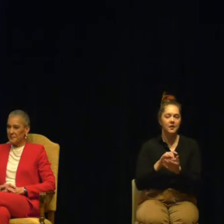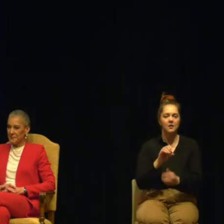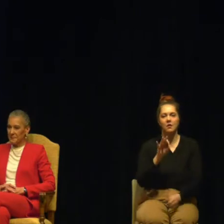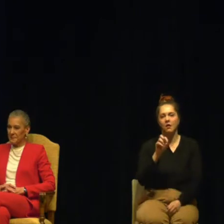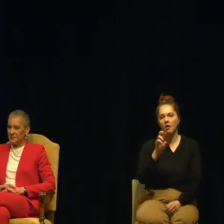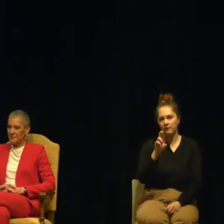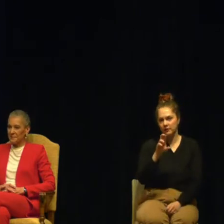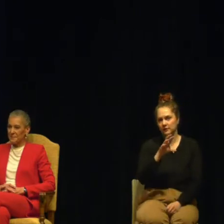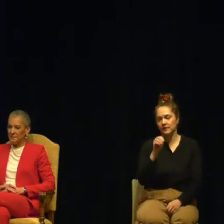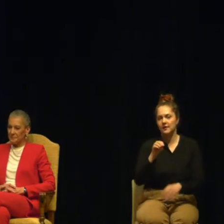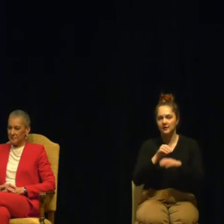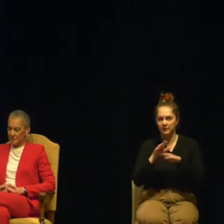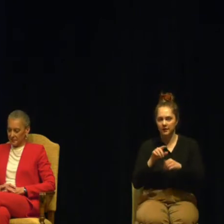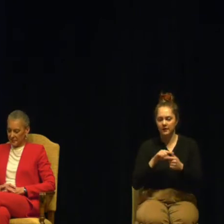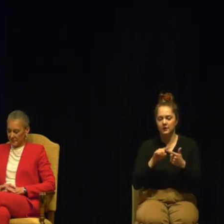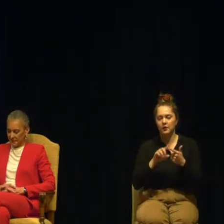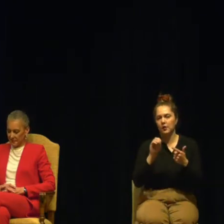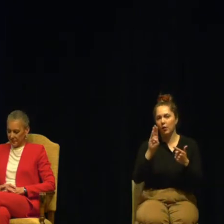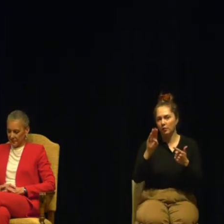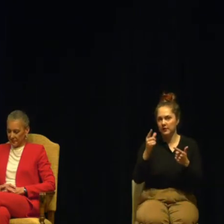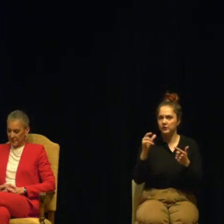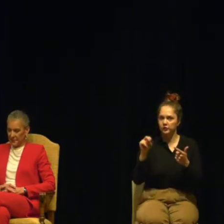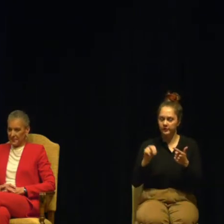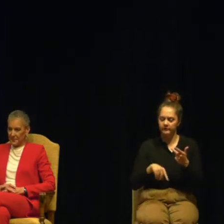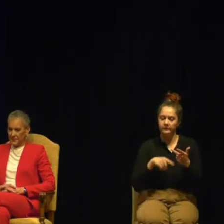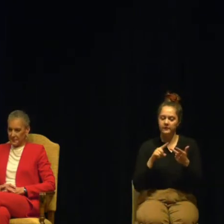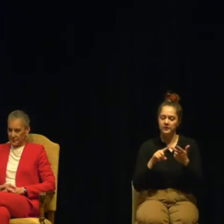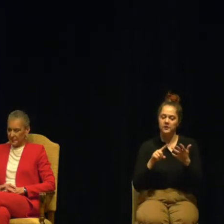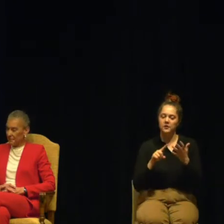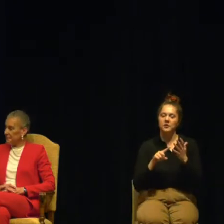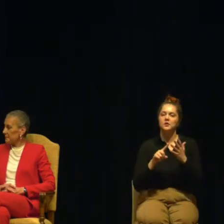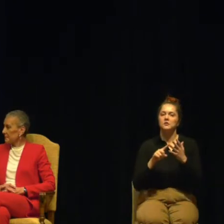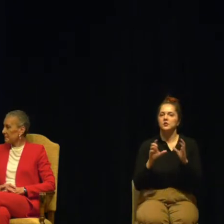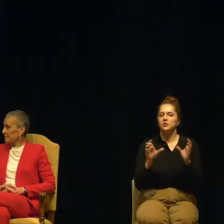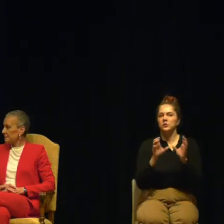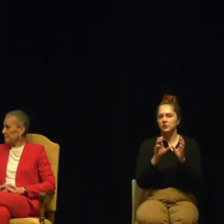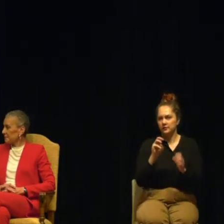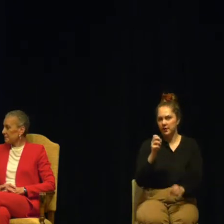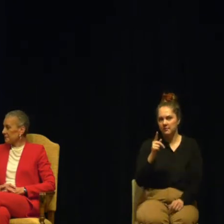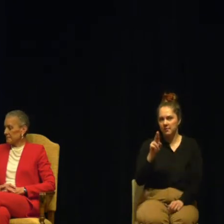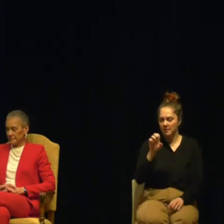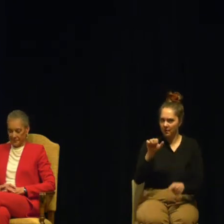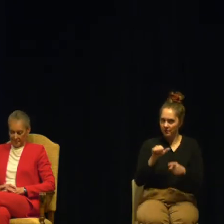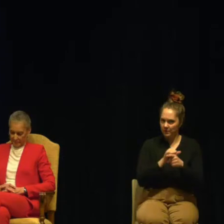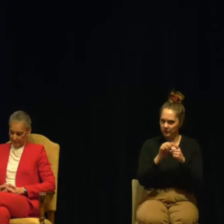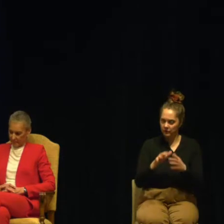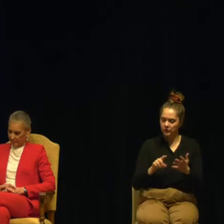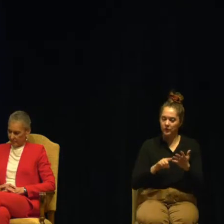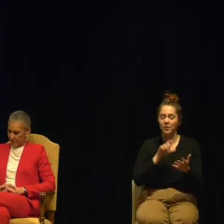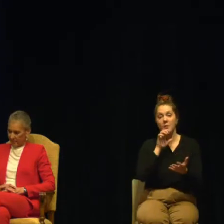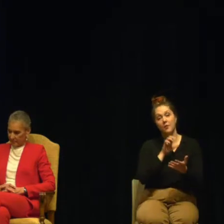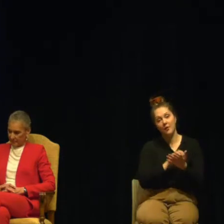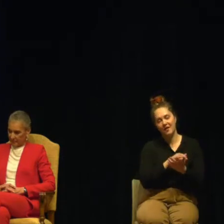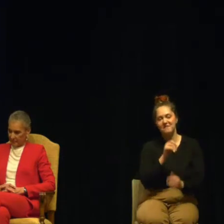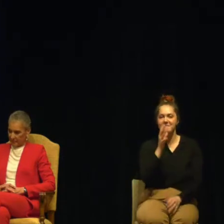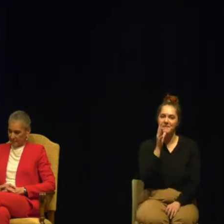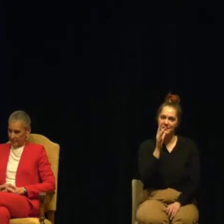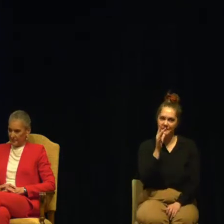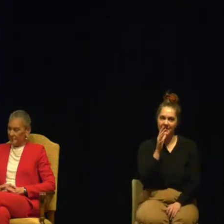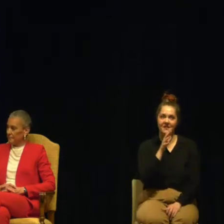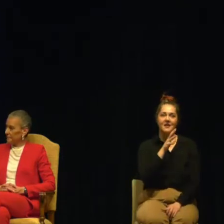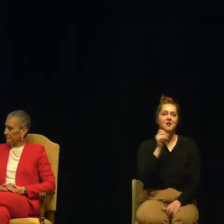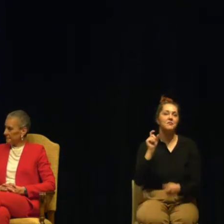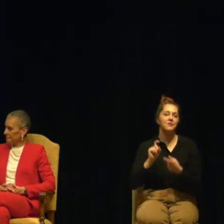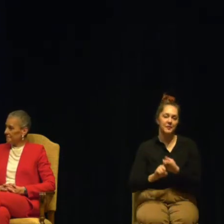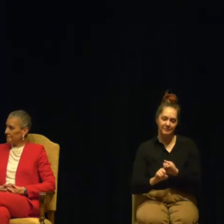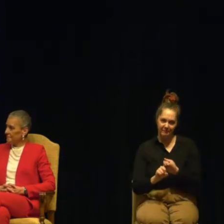advisor, obstetrician, gynecologist, certified menopause practitioner, wife, and mother, and